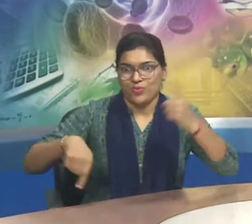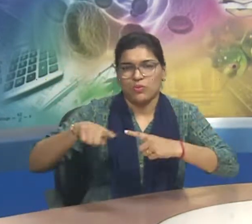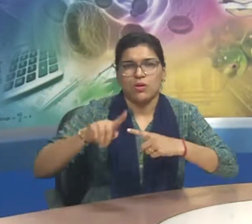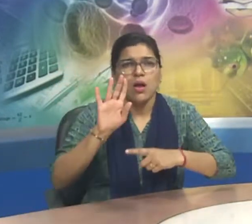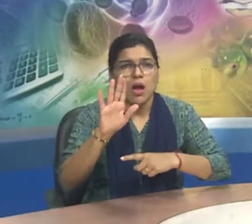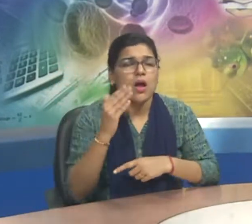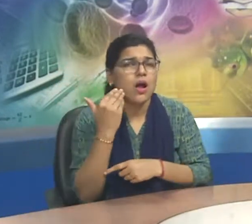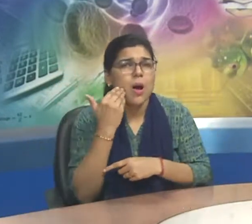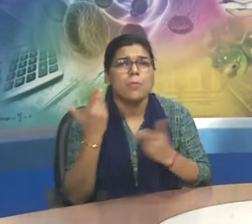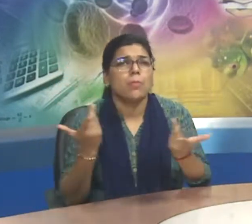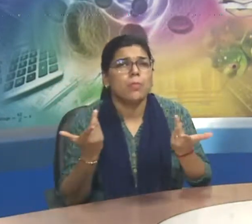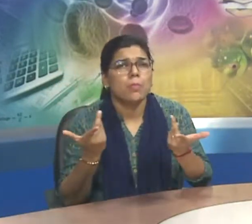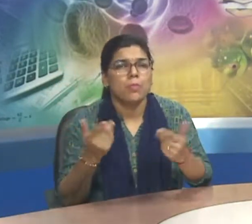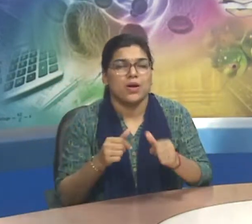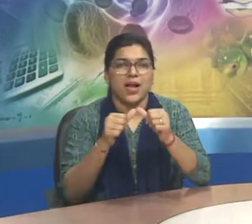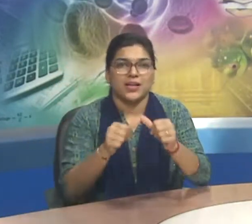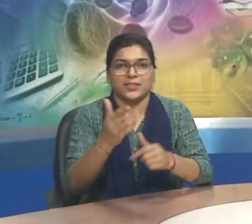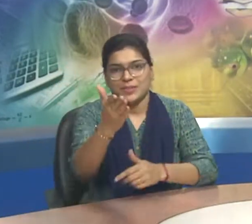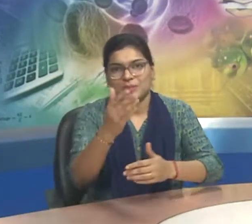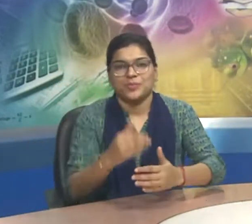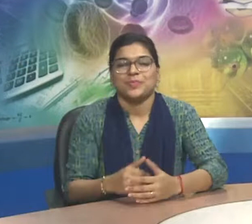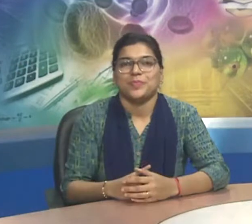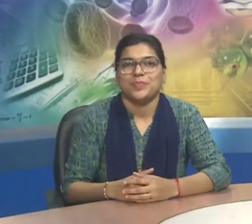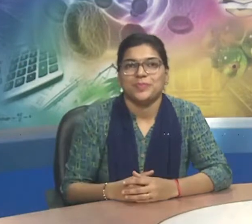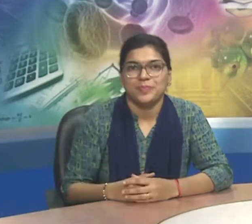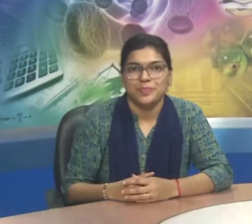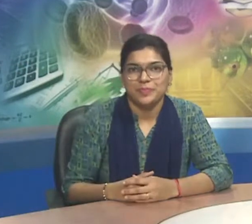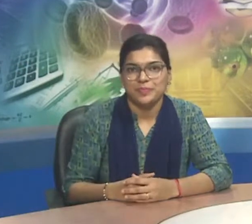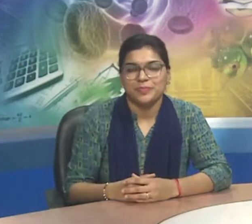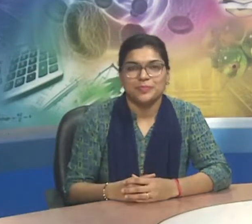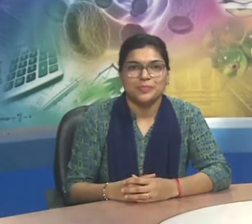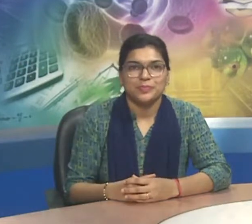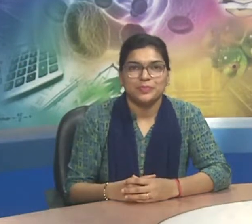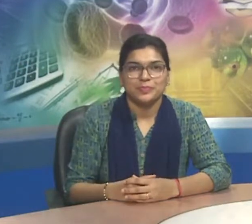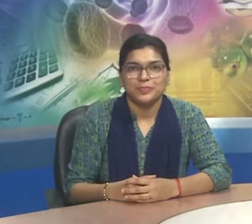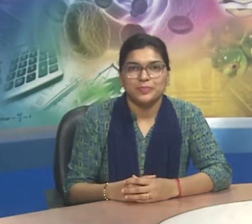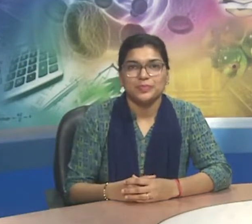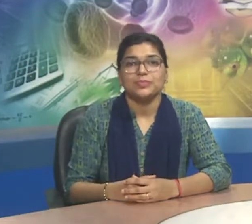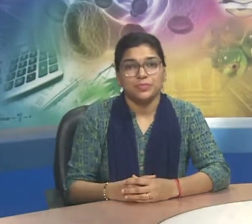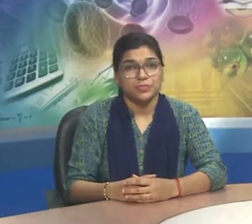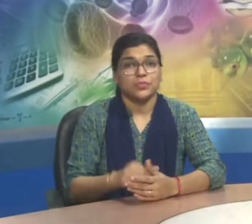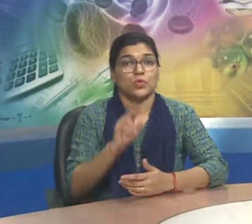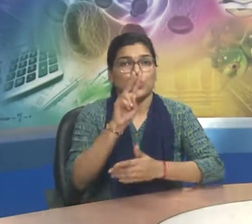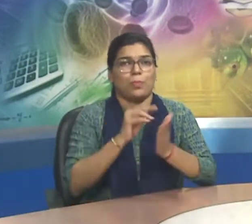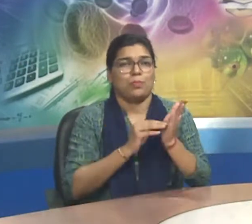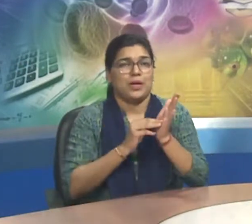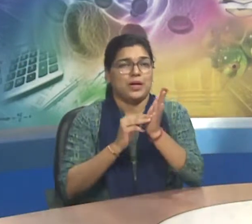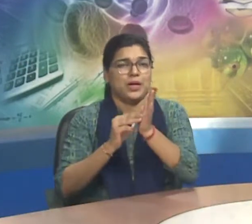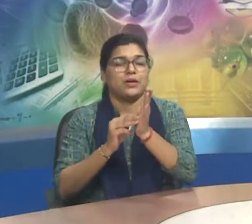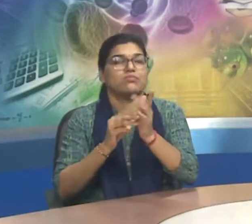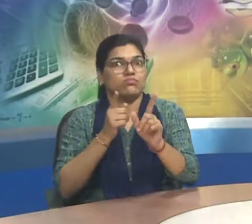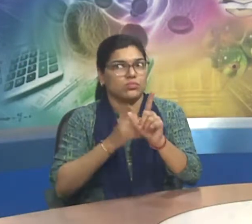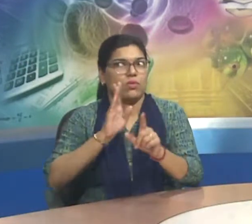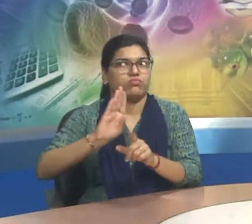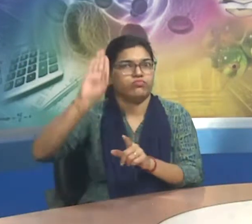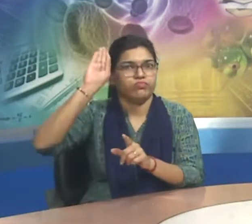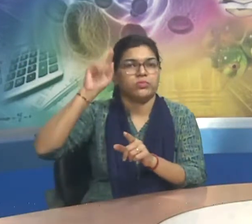See the answer. It was 2